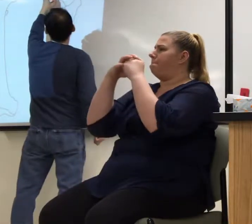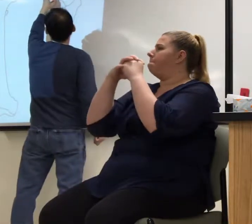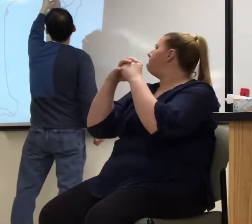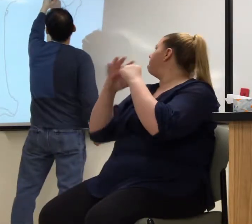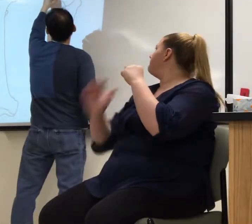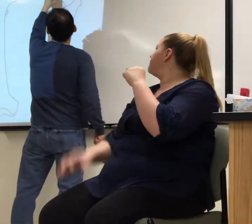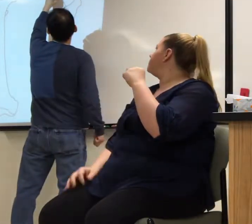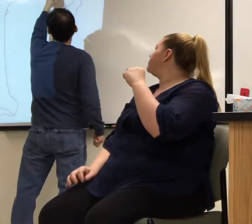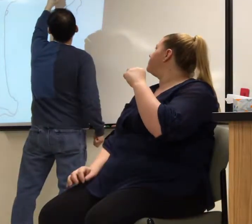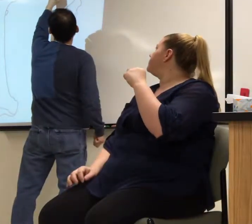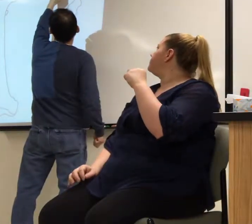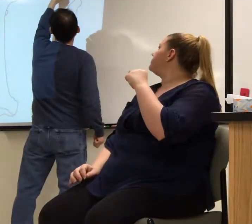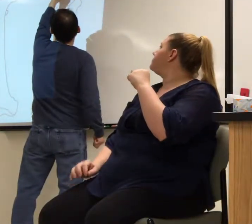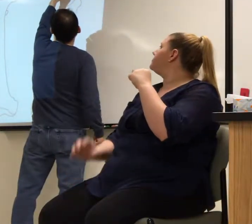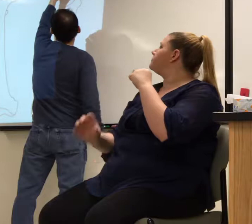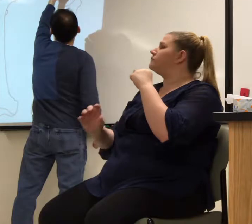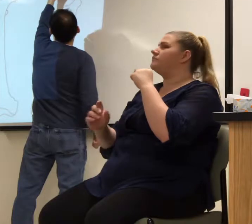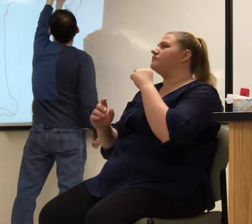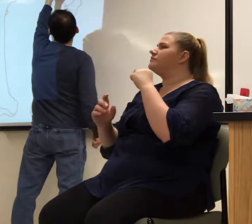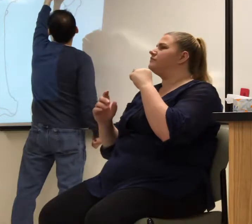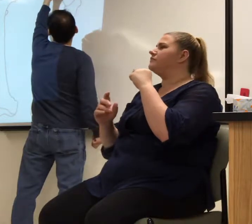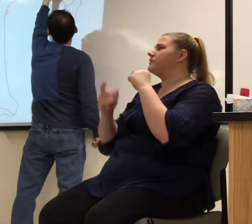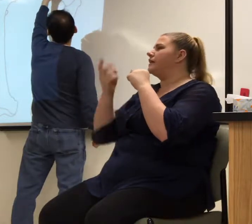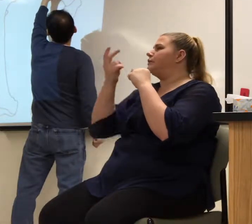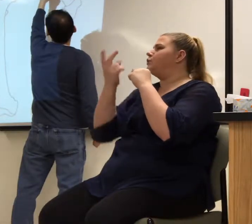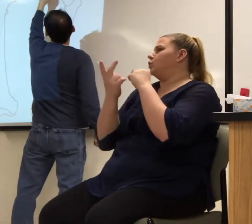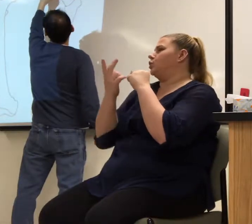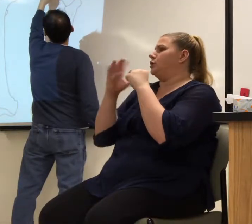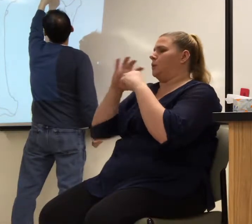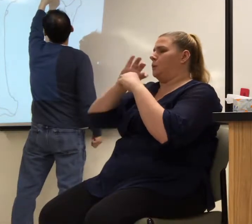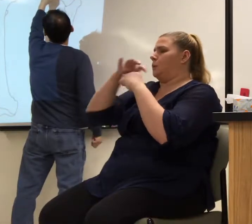It's right here.